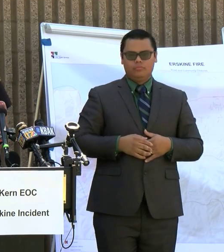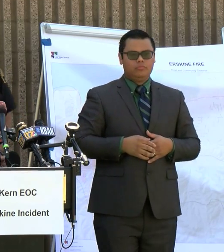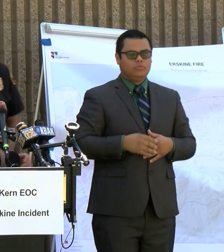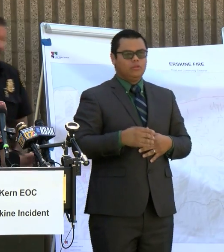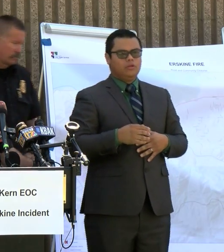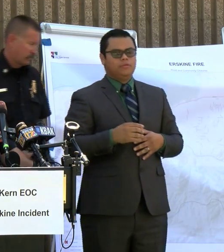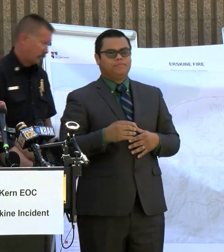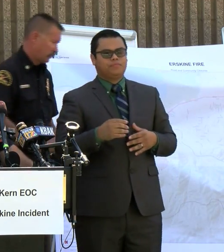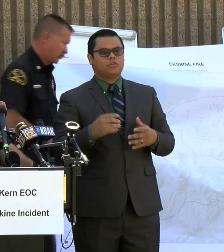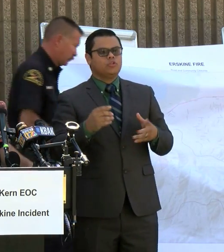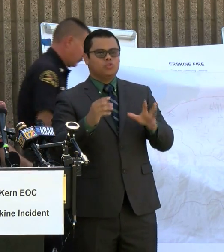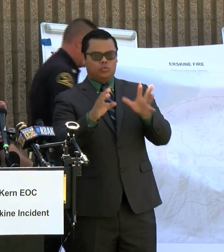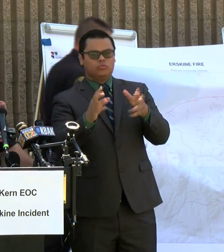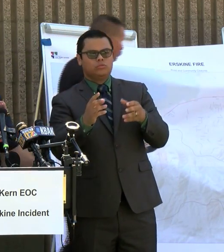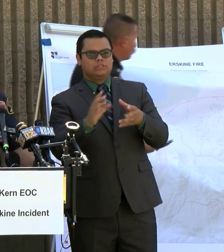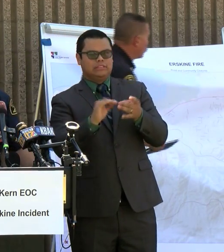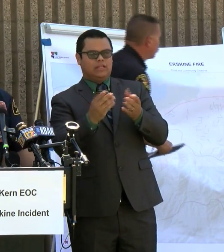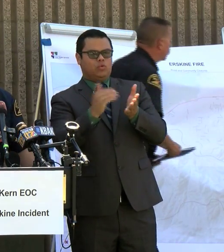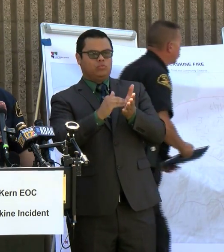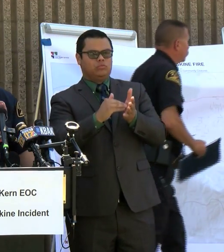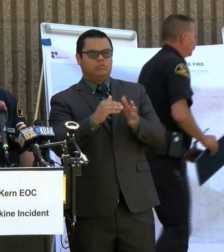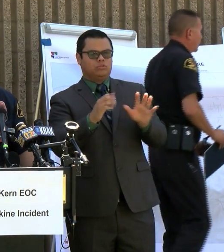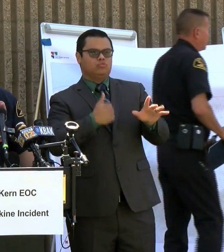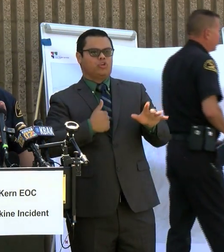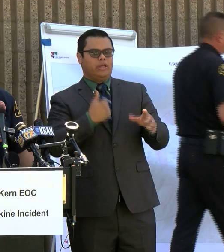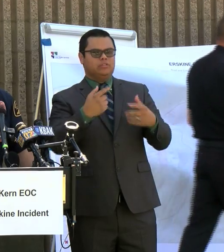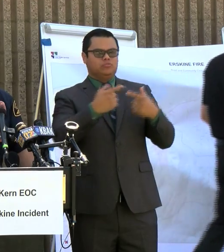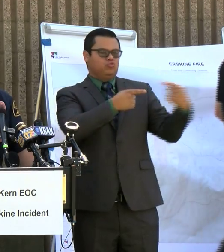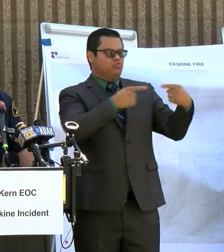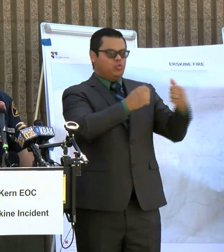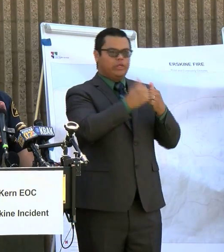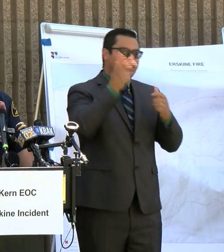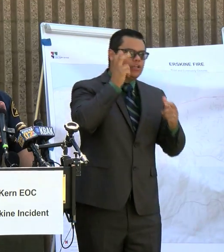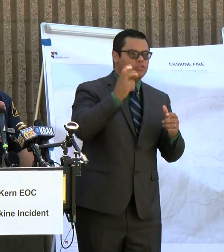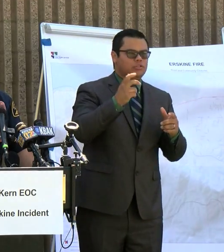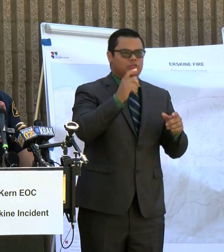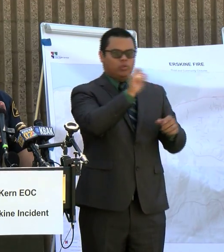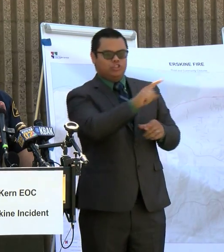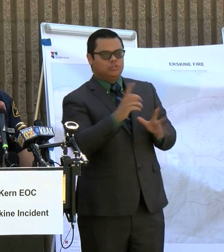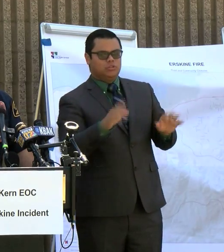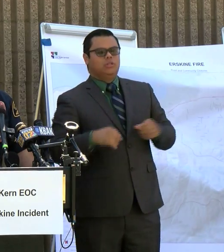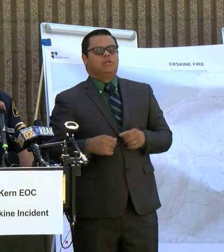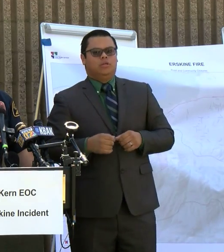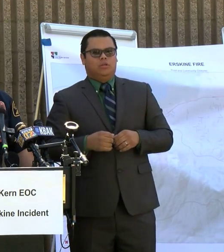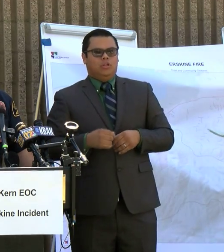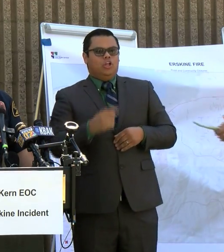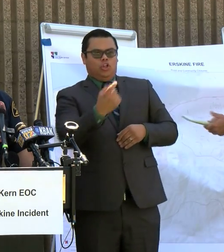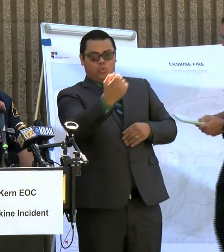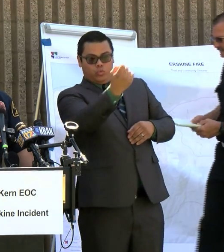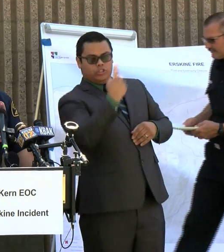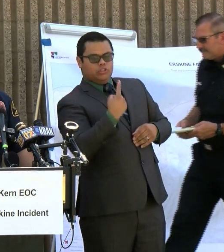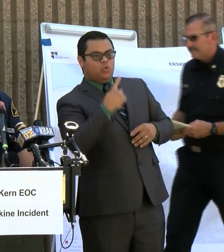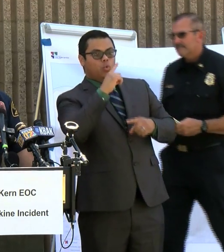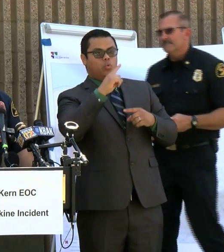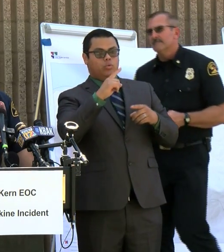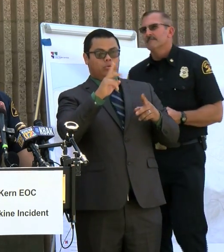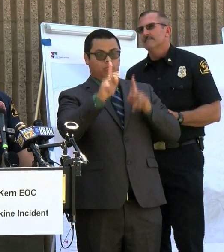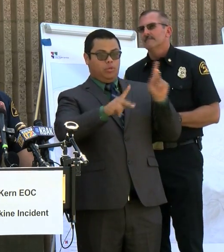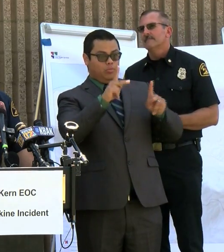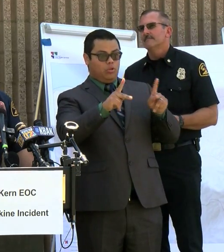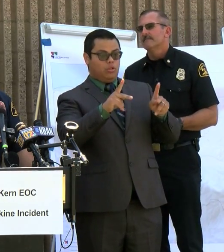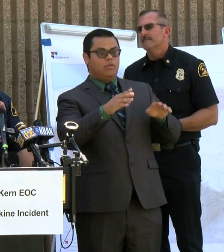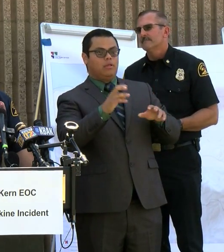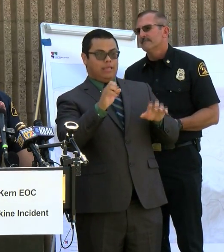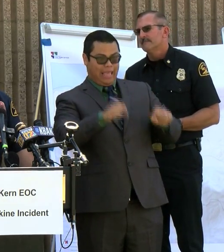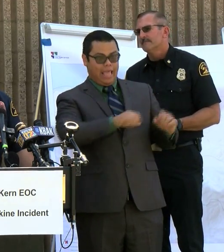So just to repeat the question, I know we've had some problems actually hearing the questions being addressed. So the question is, when will people be going